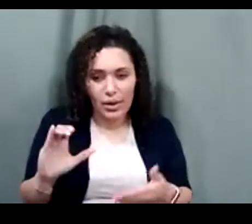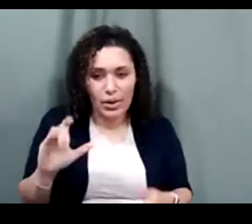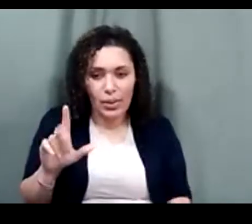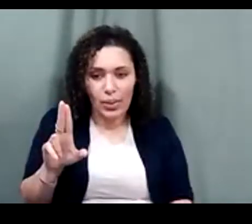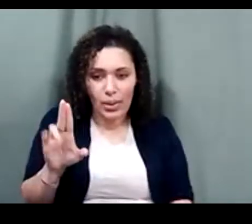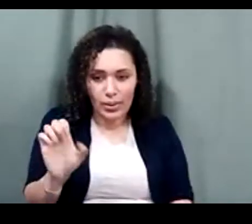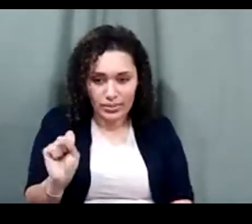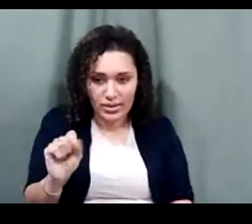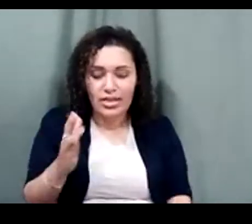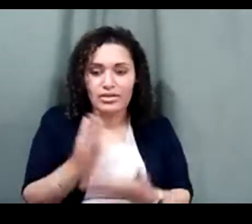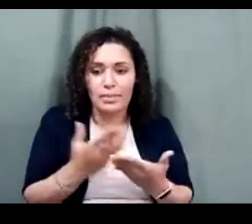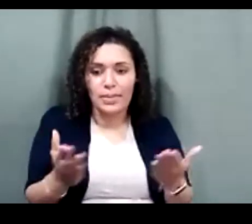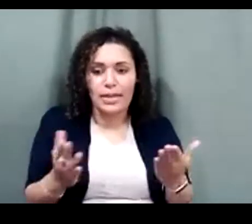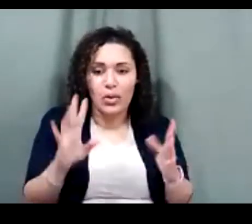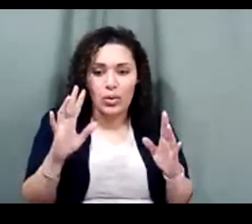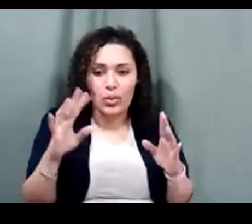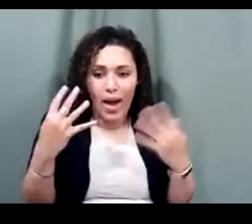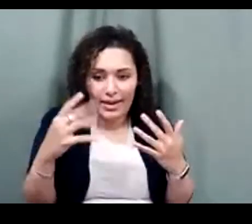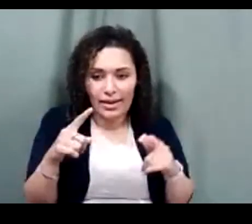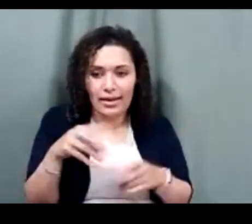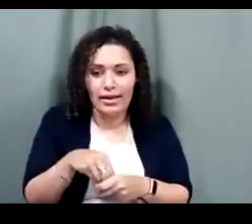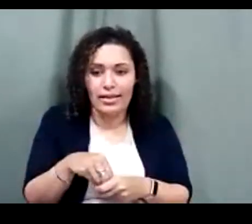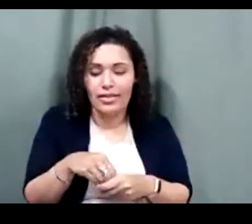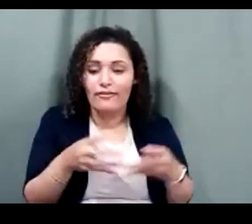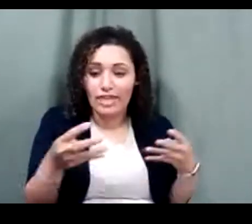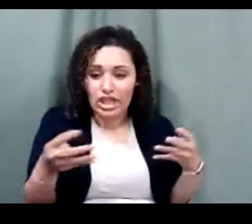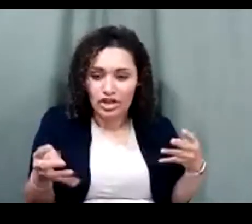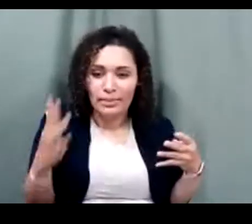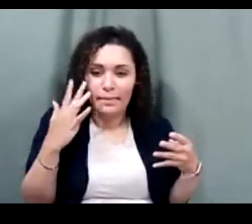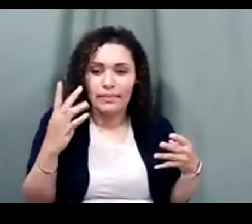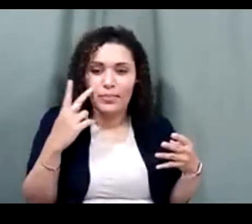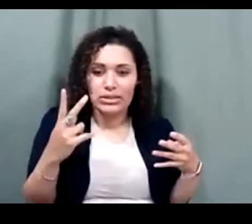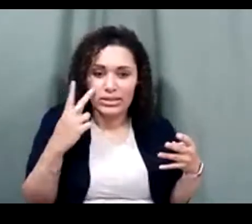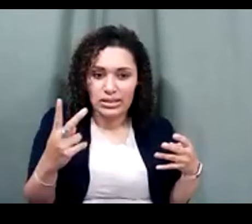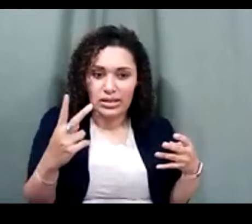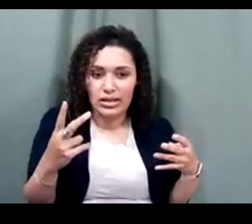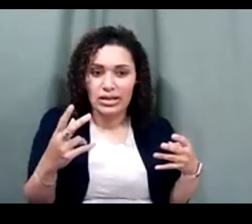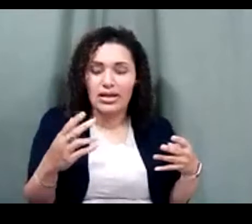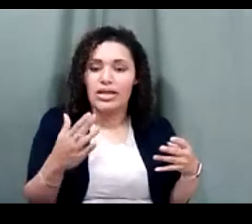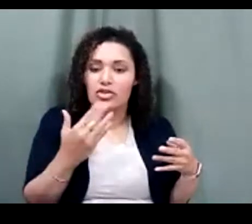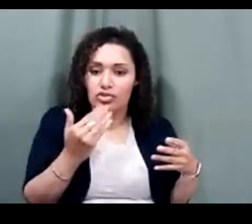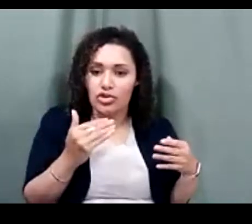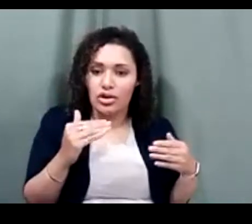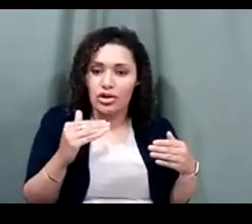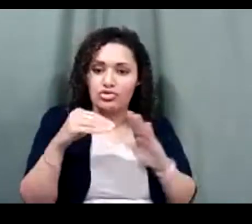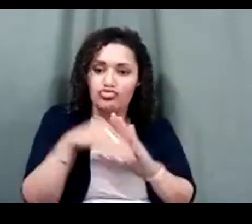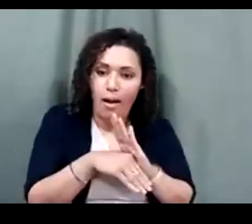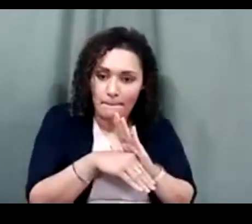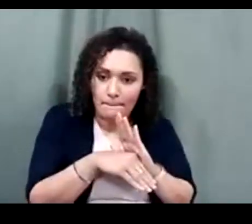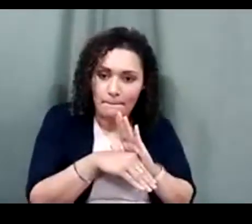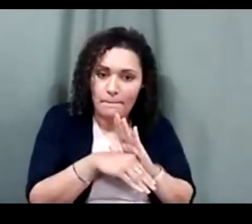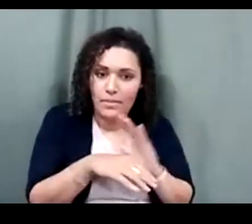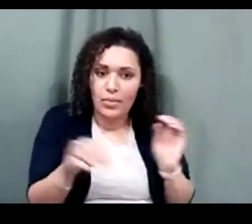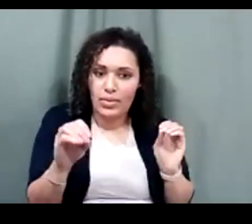stuff that we have from our vineyard that is in there because we often see the sugar drop without any